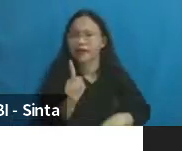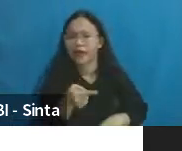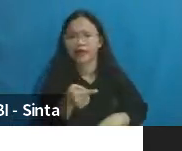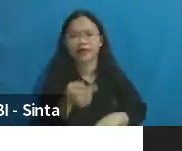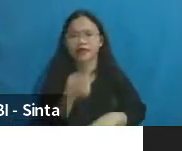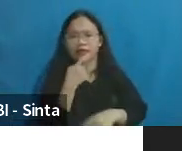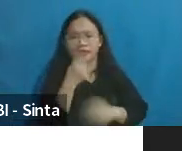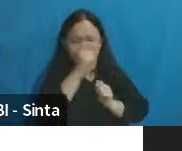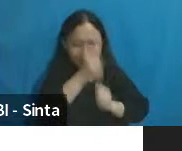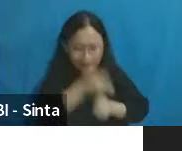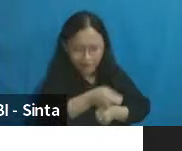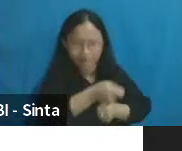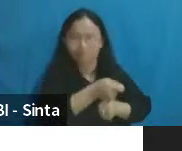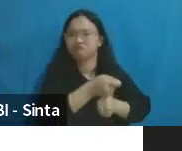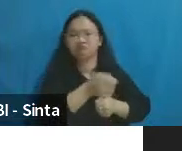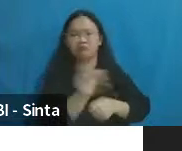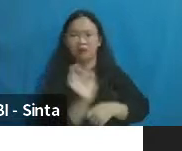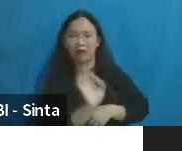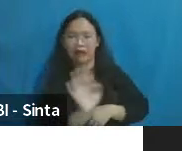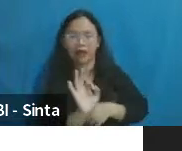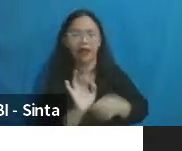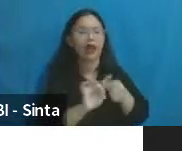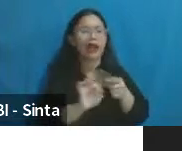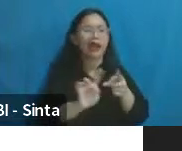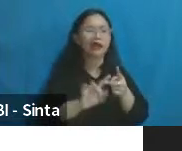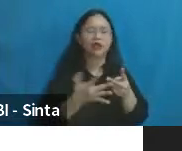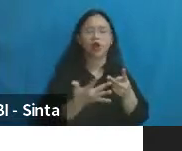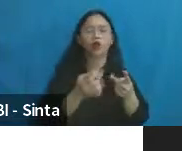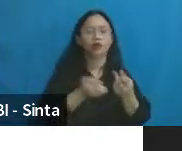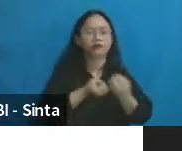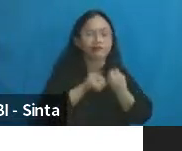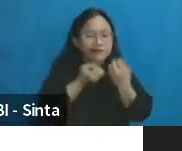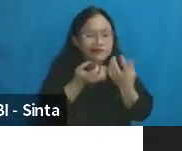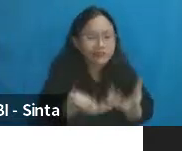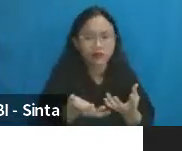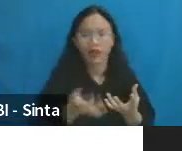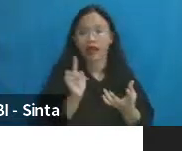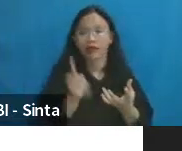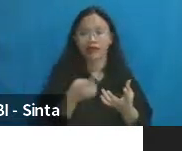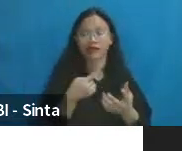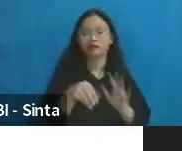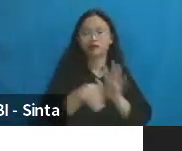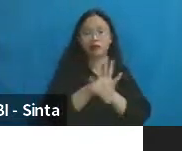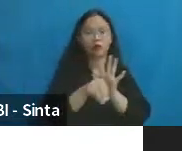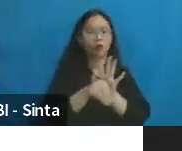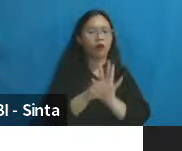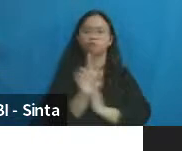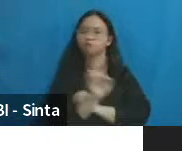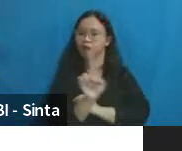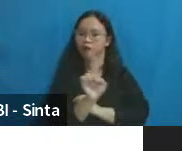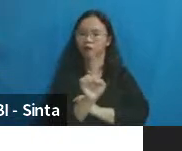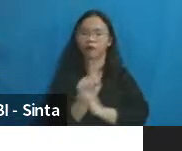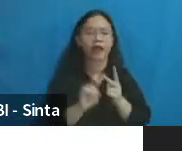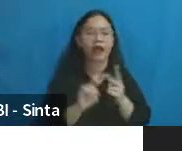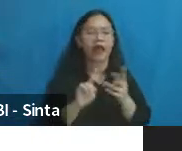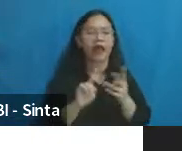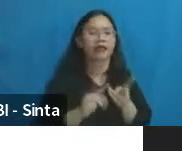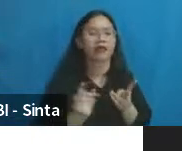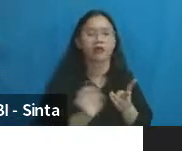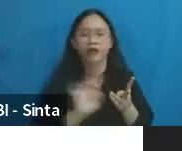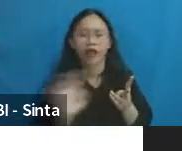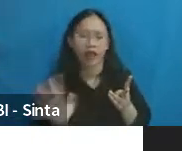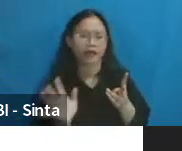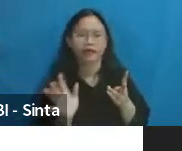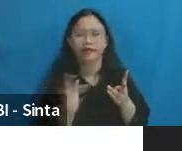Papua. And the impunity of which I sort of mentioned briefly in terms of when human rights violations occur shows that